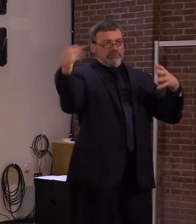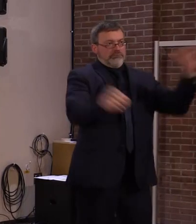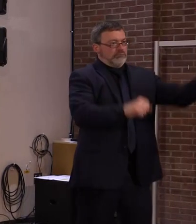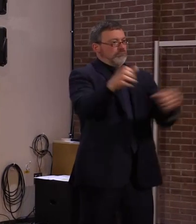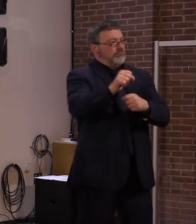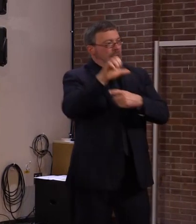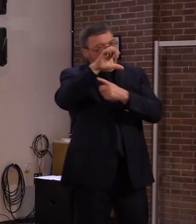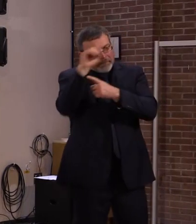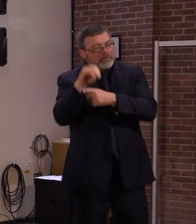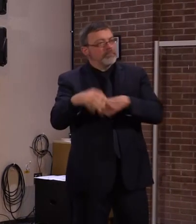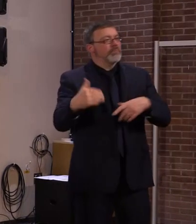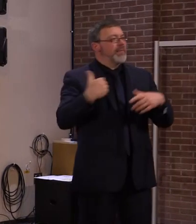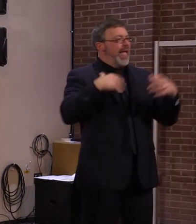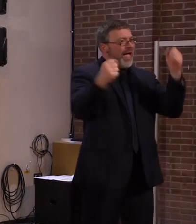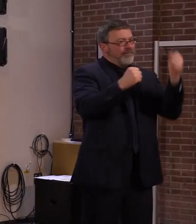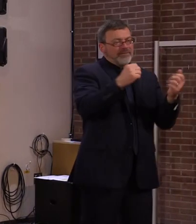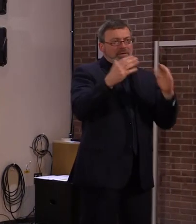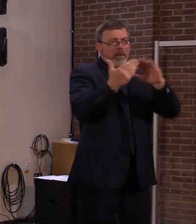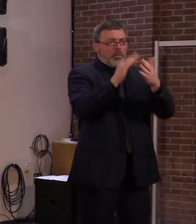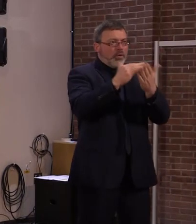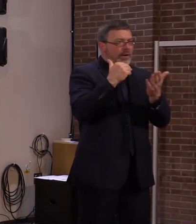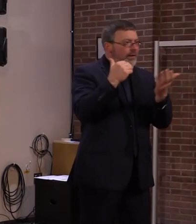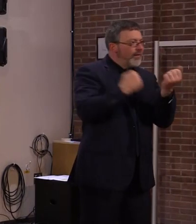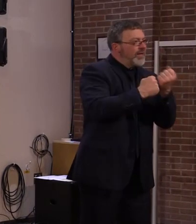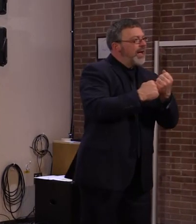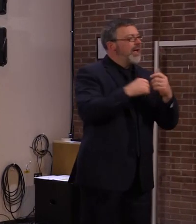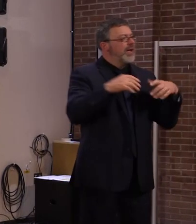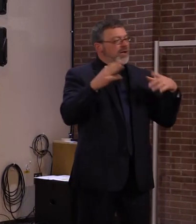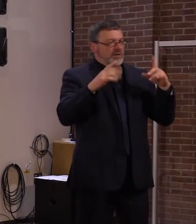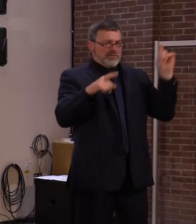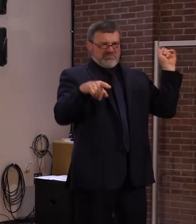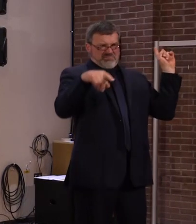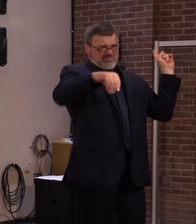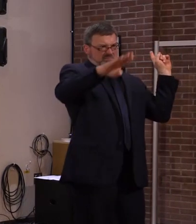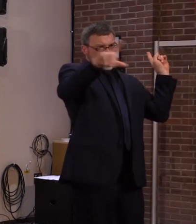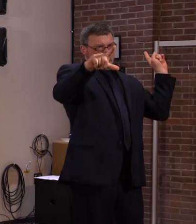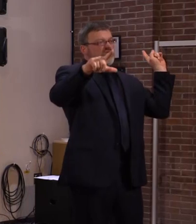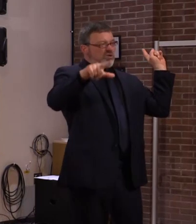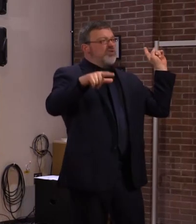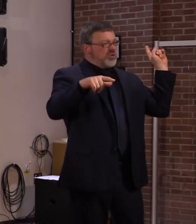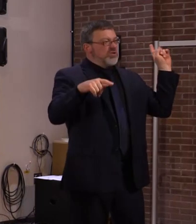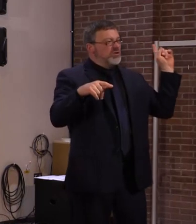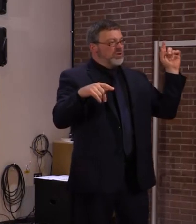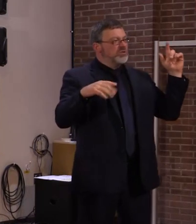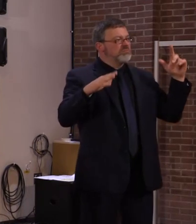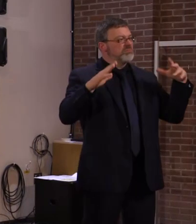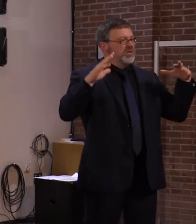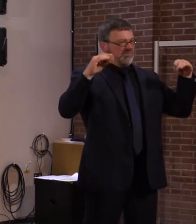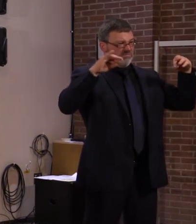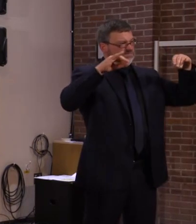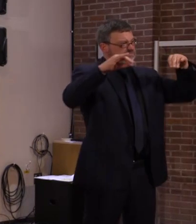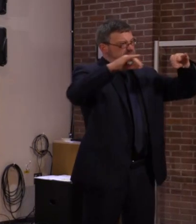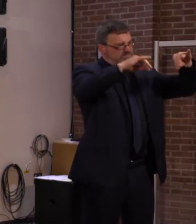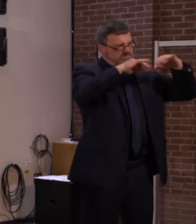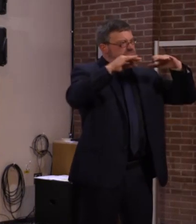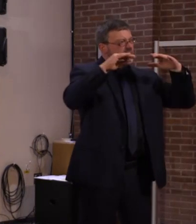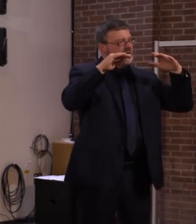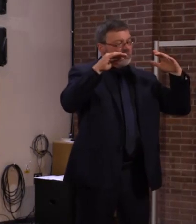city in Burlington in order to make that. I think everyone but one has been